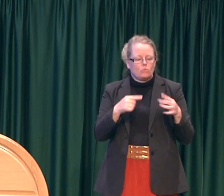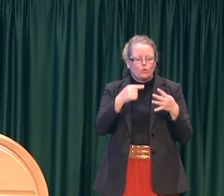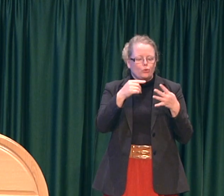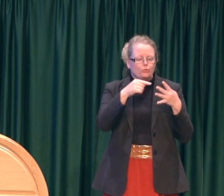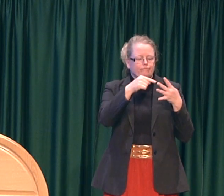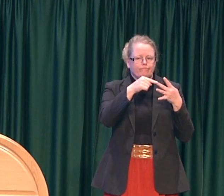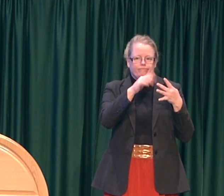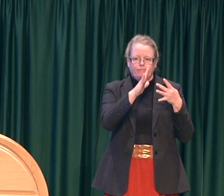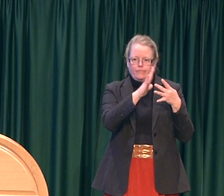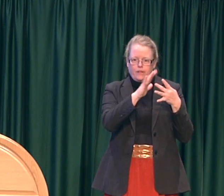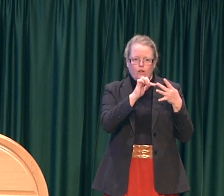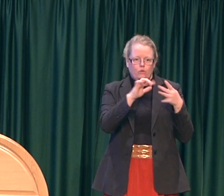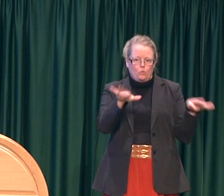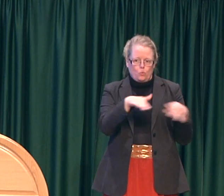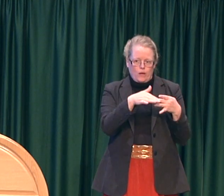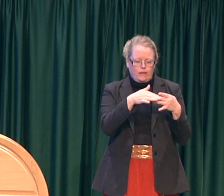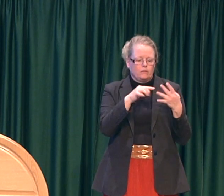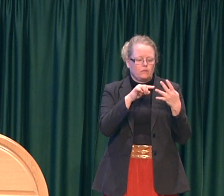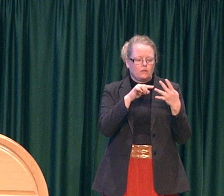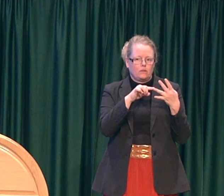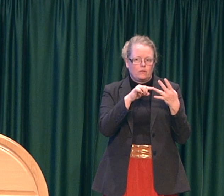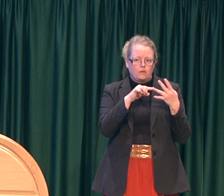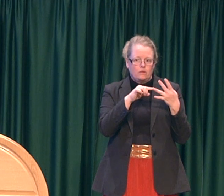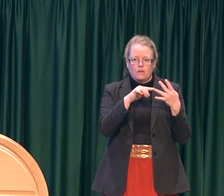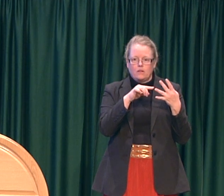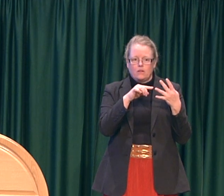she was not able to come to my second child's wedding,